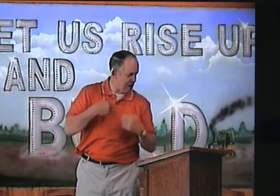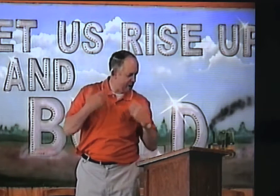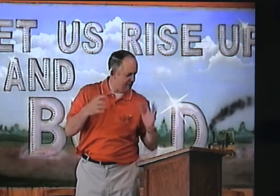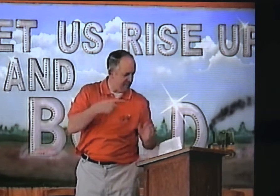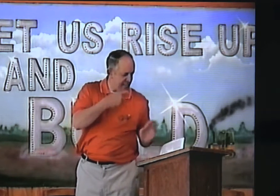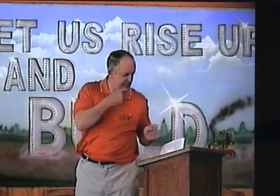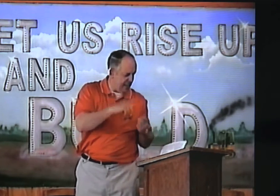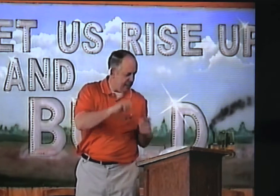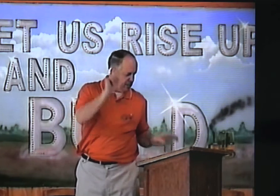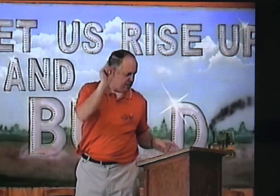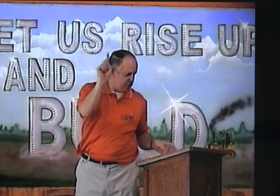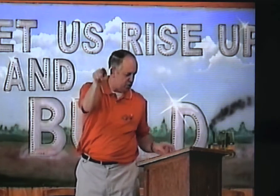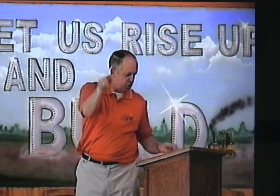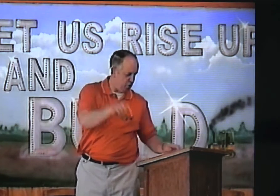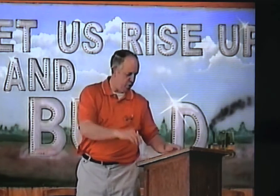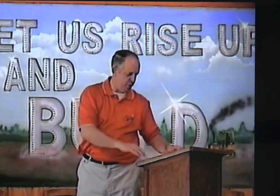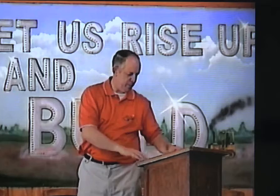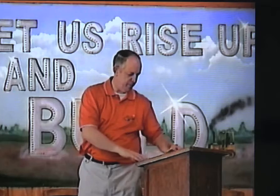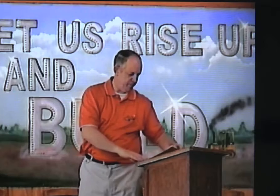I have said unto you.